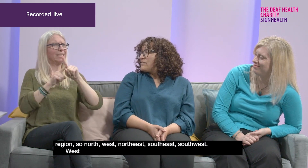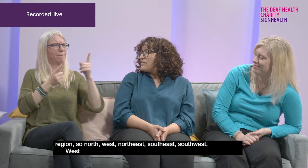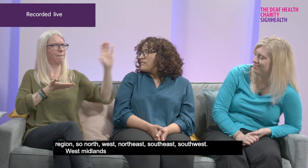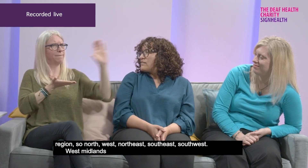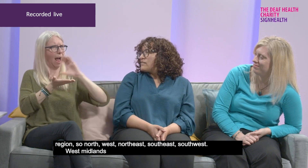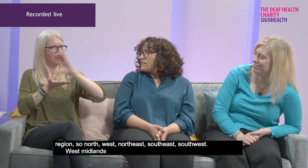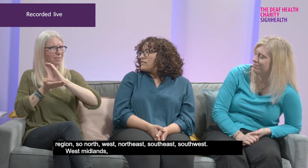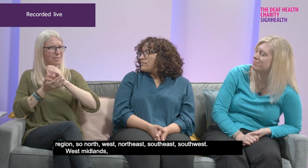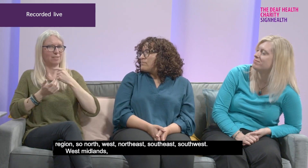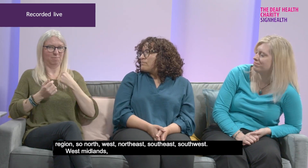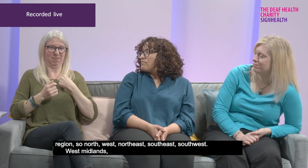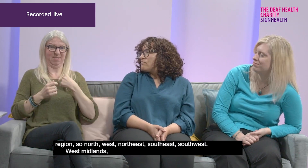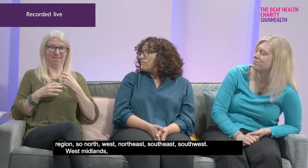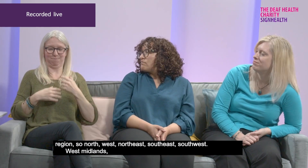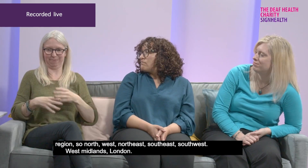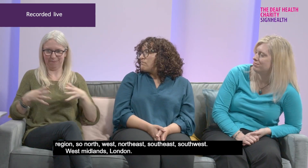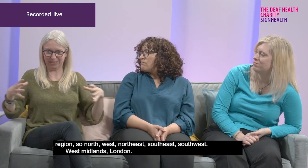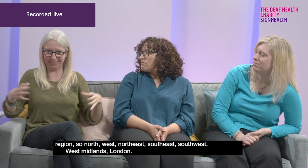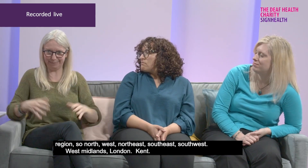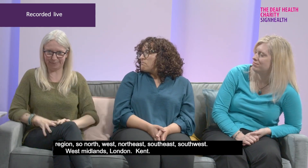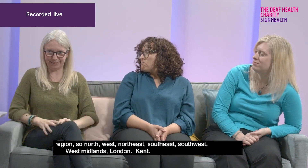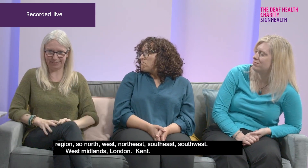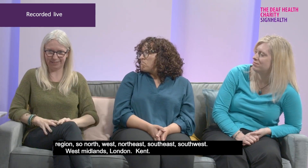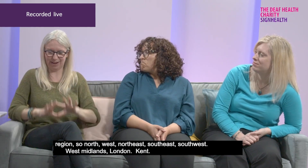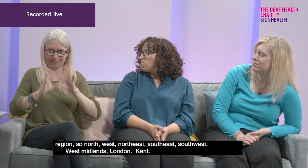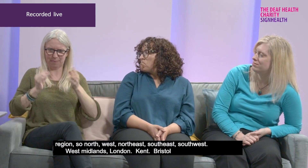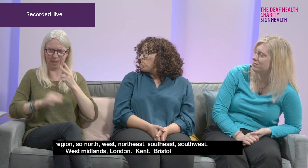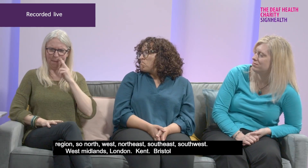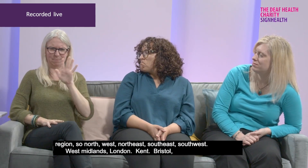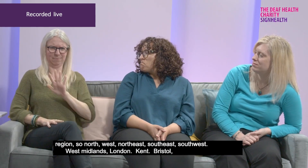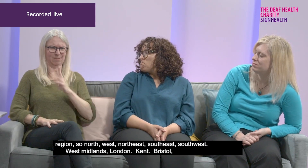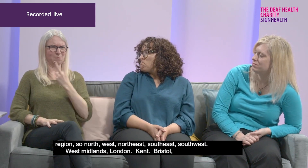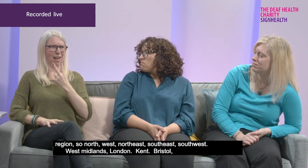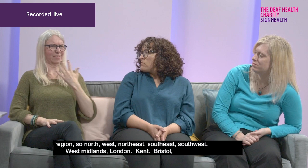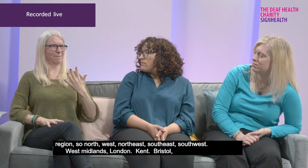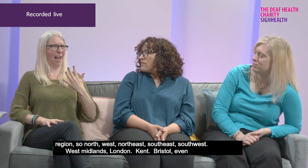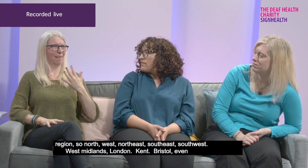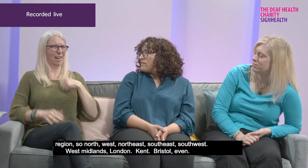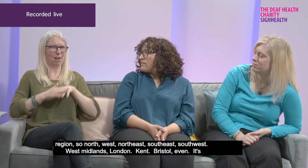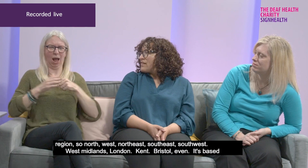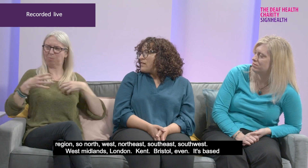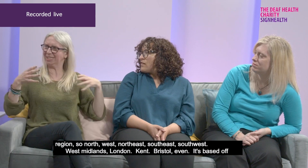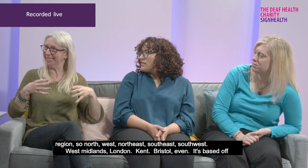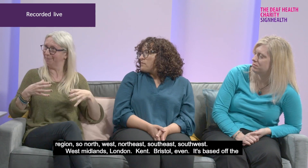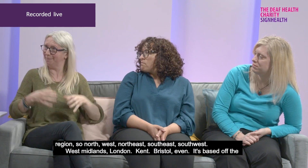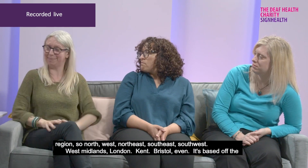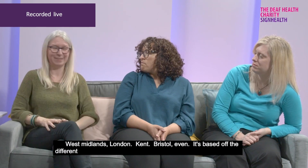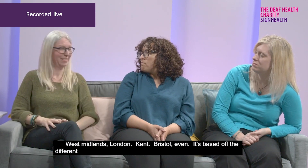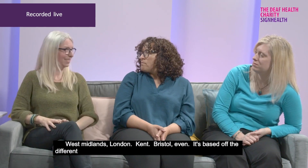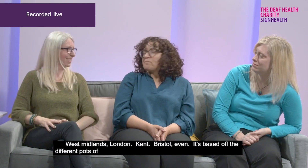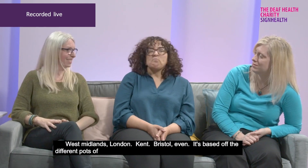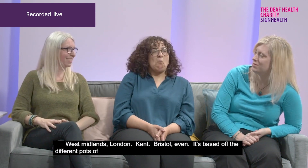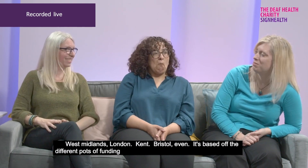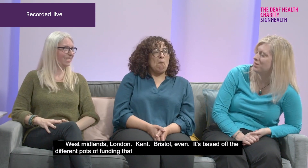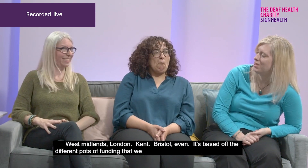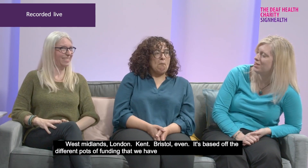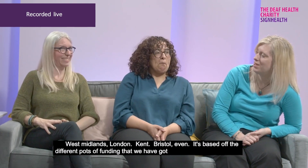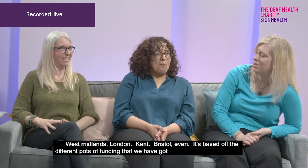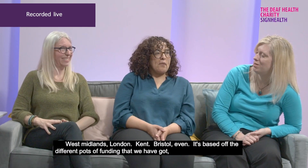even. It's based off the different pots of funding we've got, basically. So I think we have 25 members of staff within our